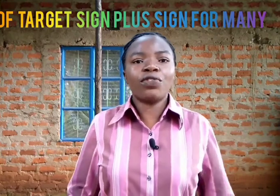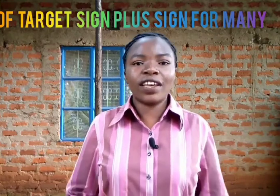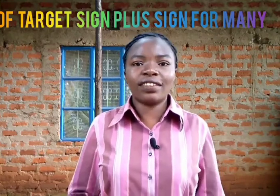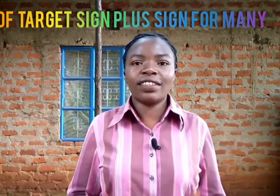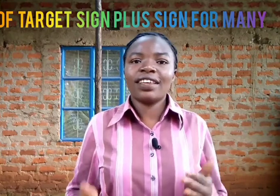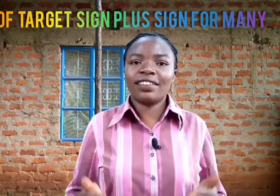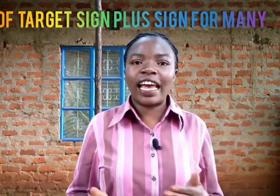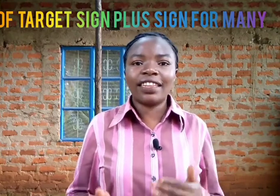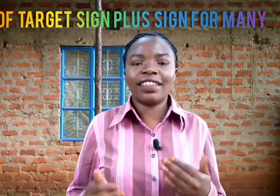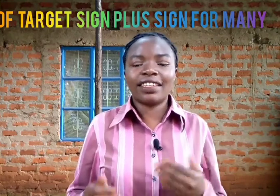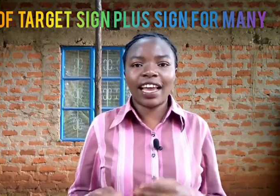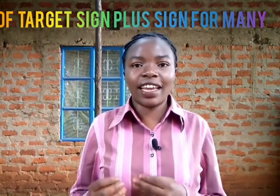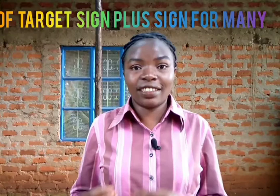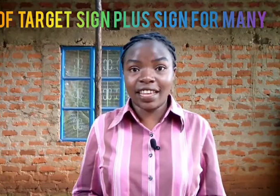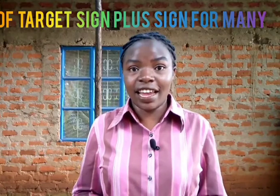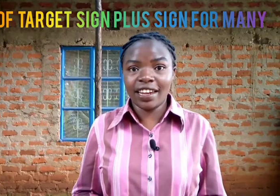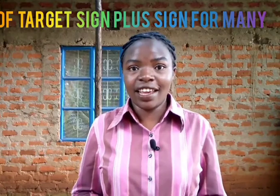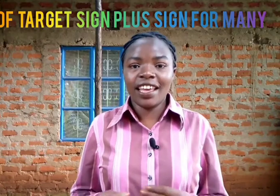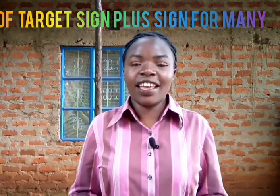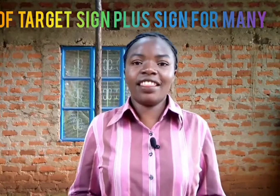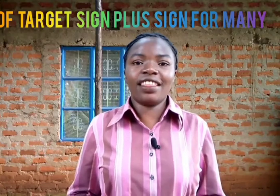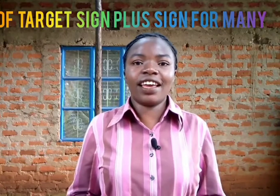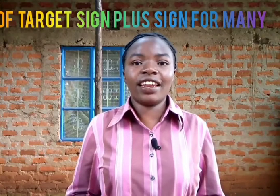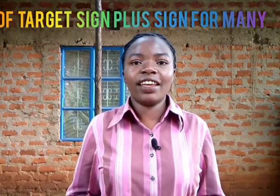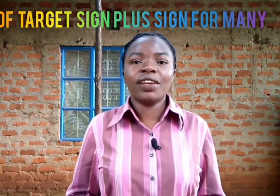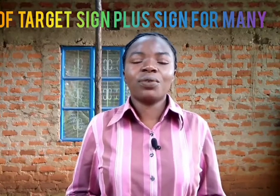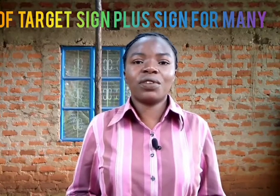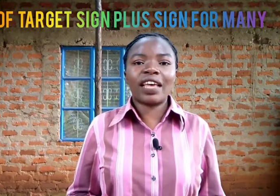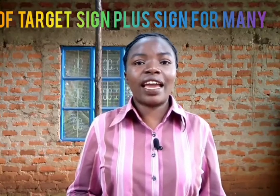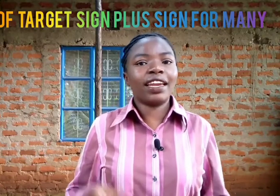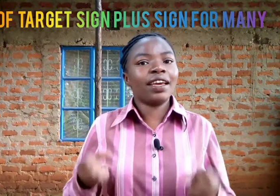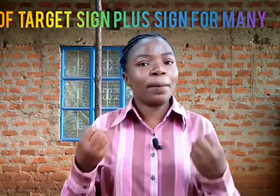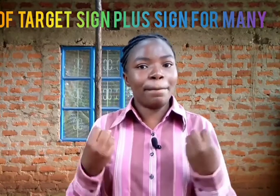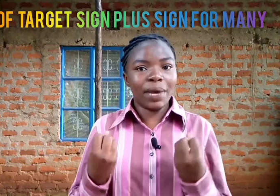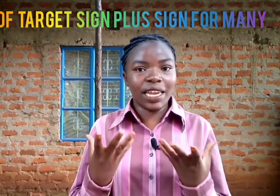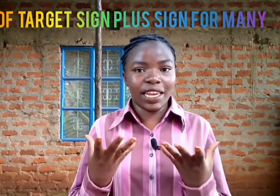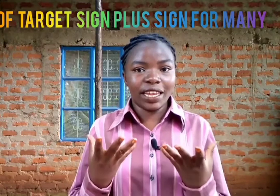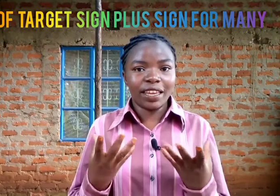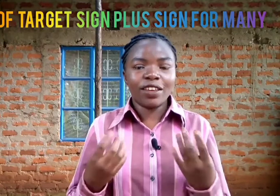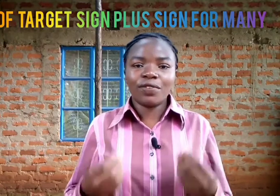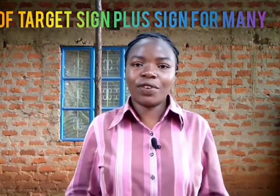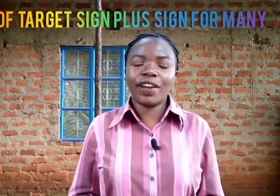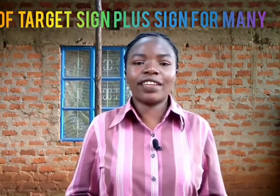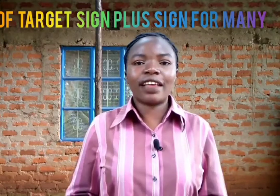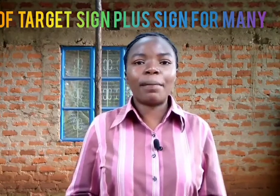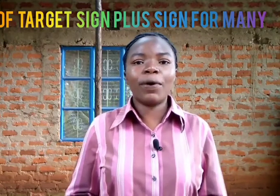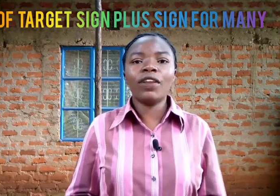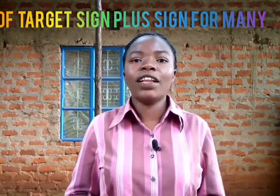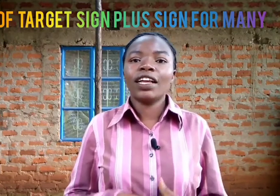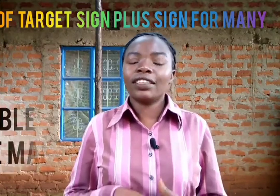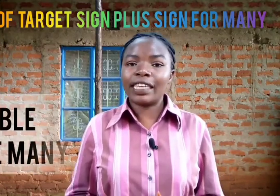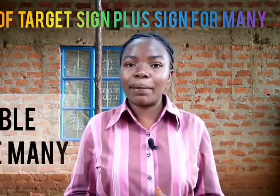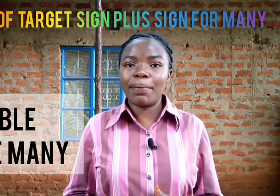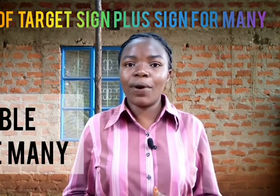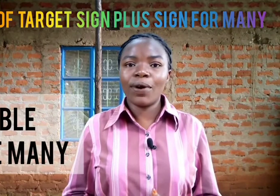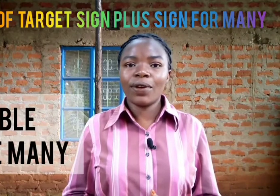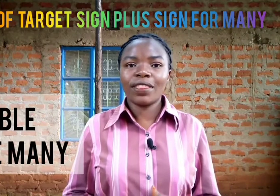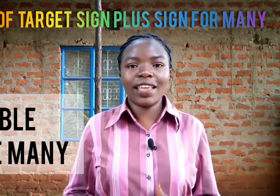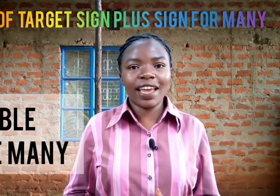first sign the target sign and then we sign many for example table then